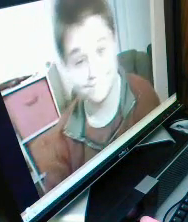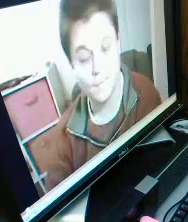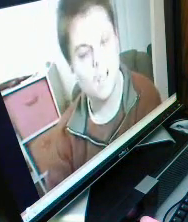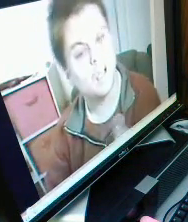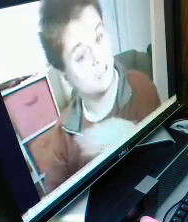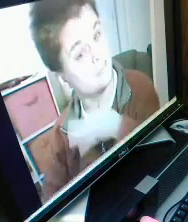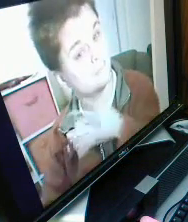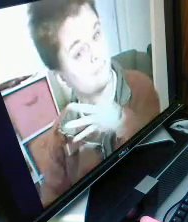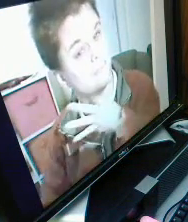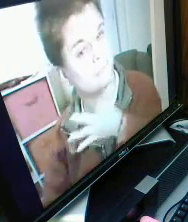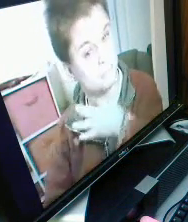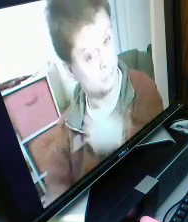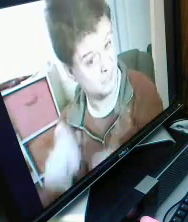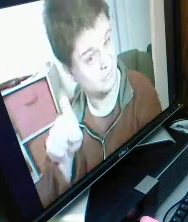Well, hello.